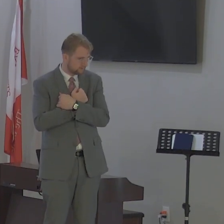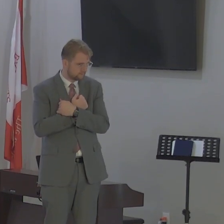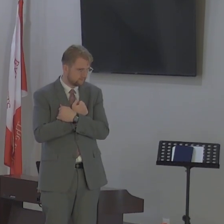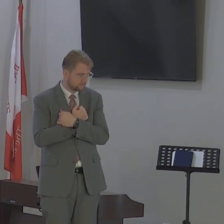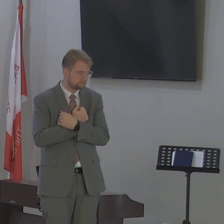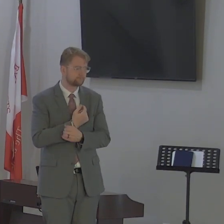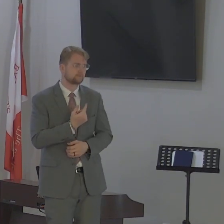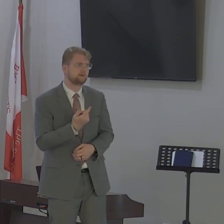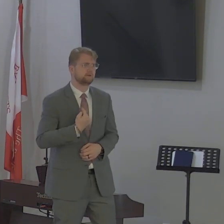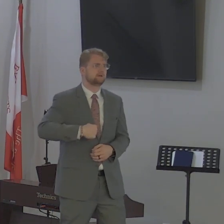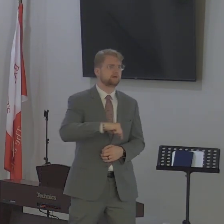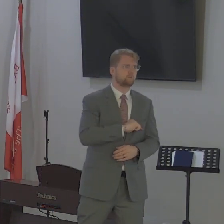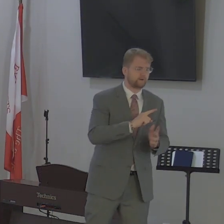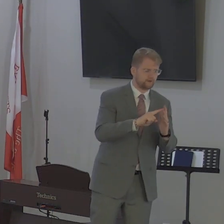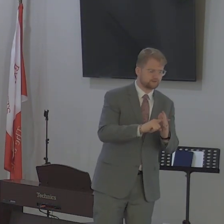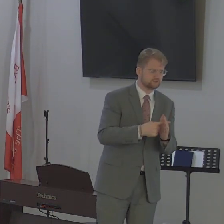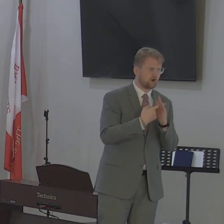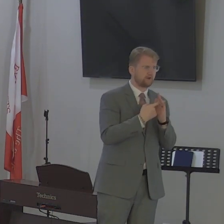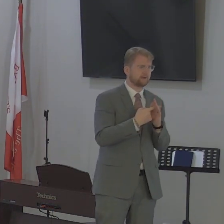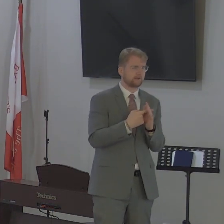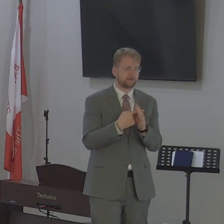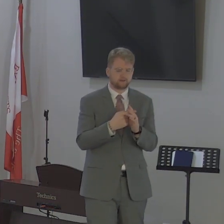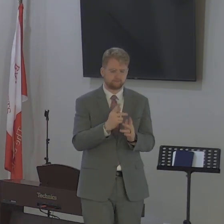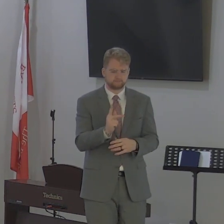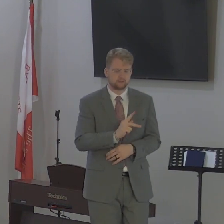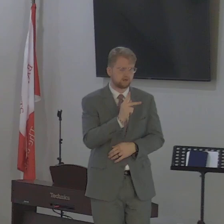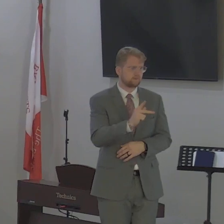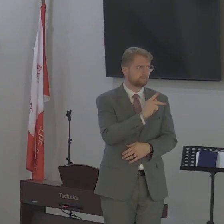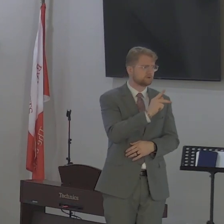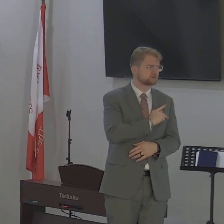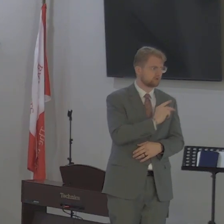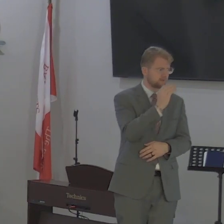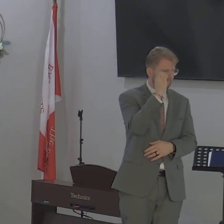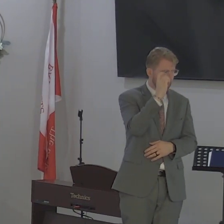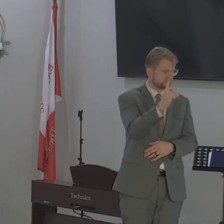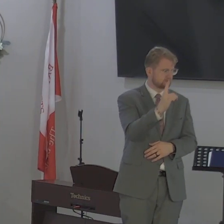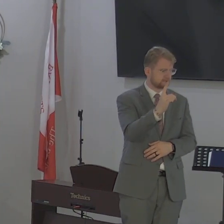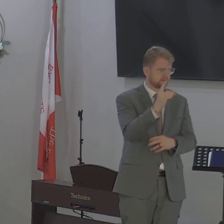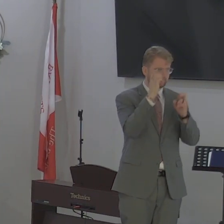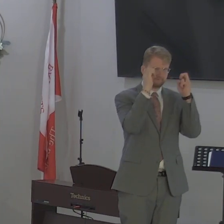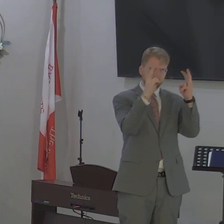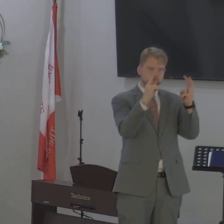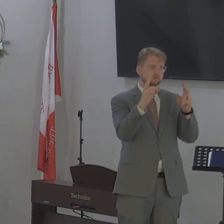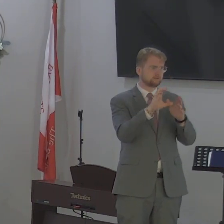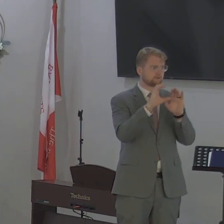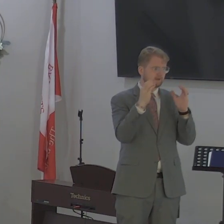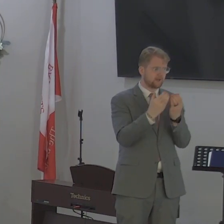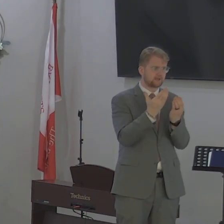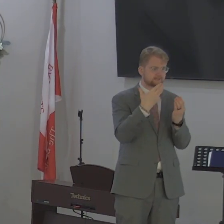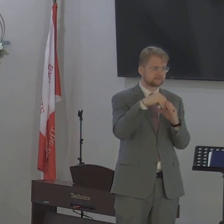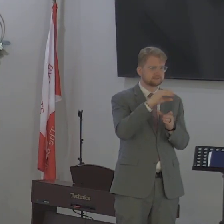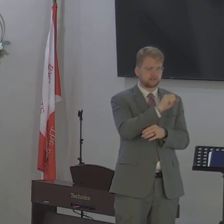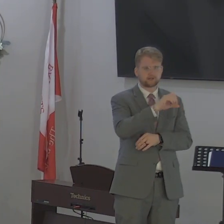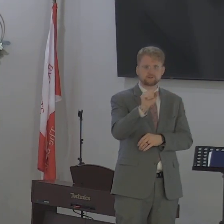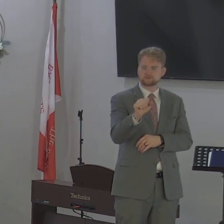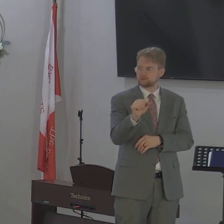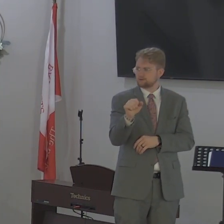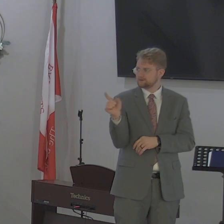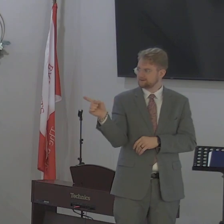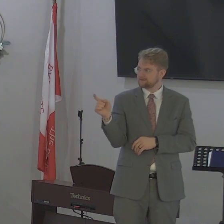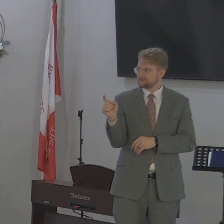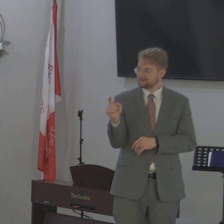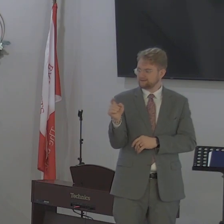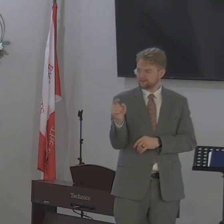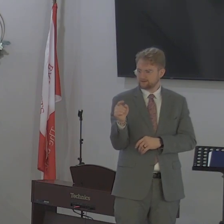personal evangelism class I told you in Sunday school, and some of you might be sitting here and say, well, I've led 1,000 people to the Lord. Praise God, then you can come help us learn how to do it. I'm